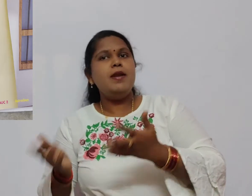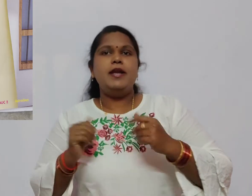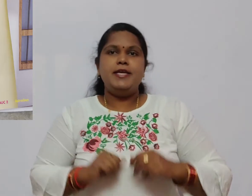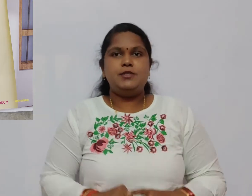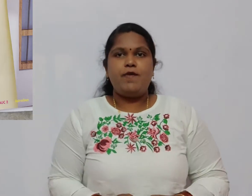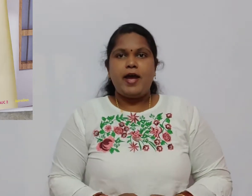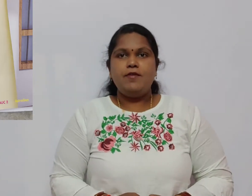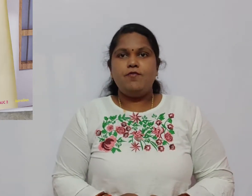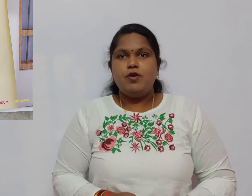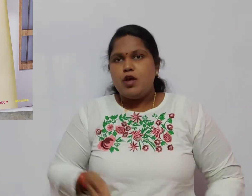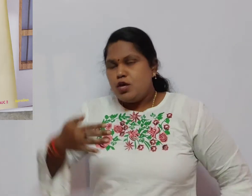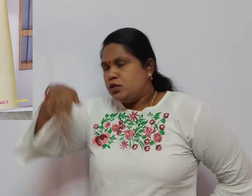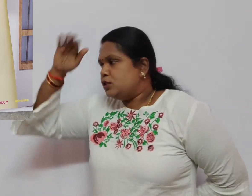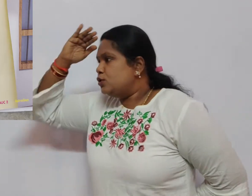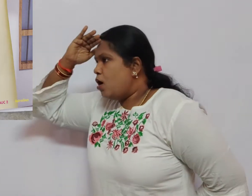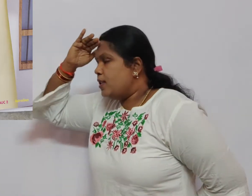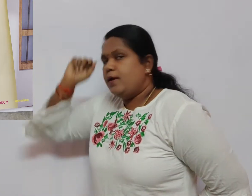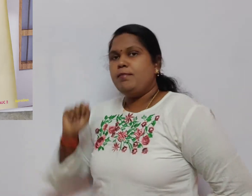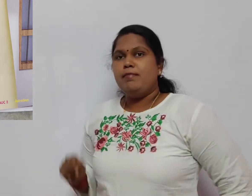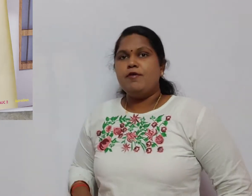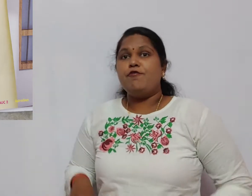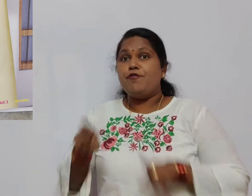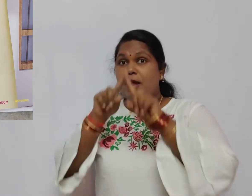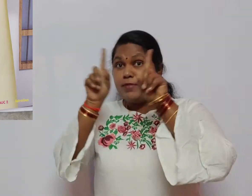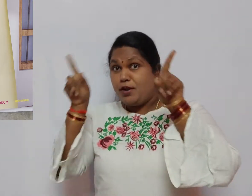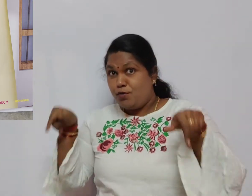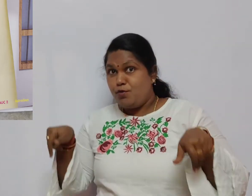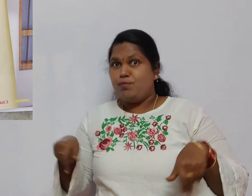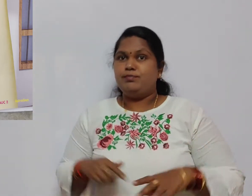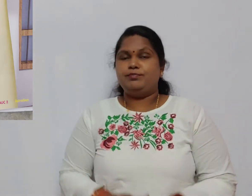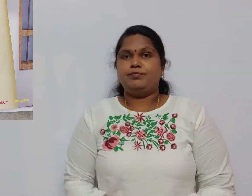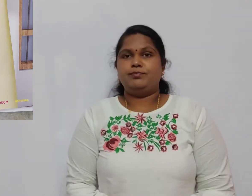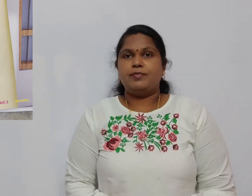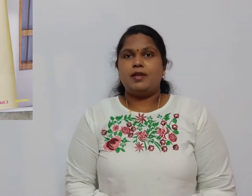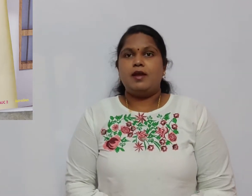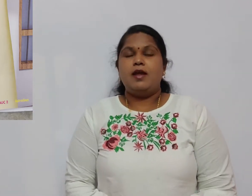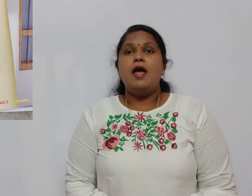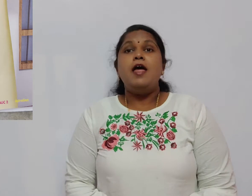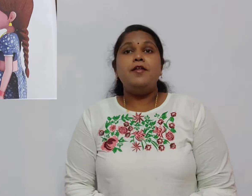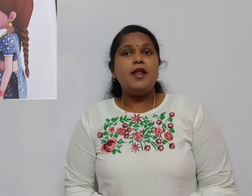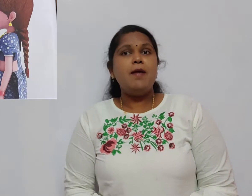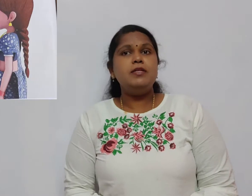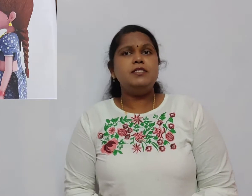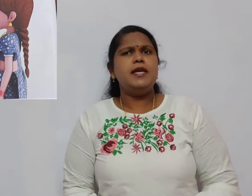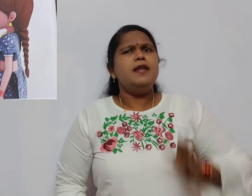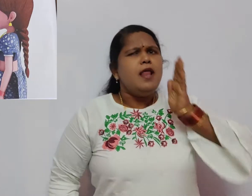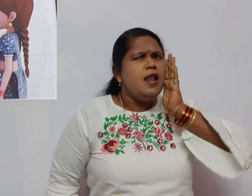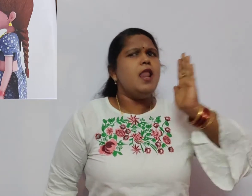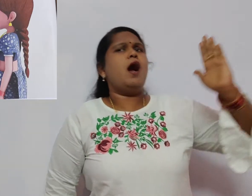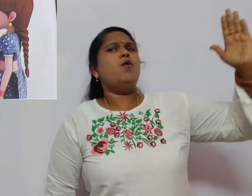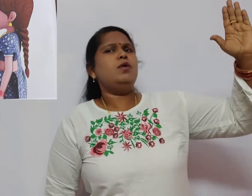Raman and his wife saw them from their room. Raman said